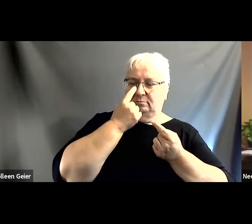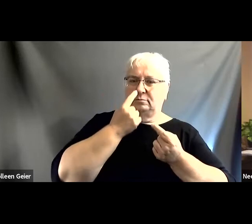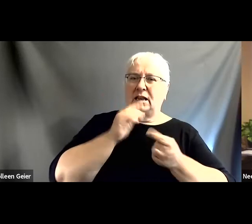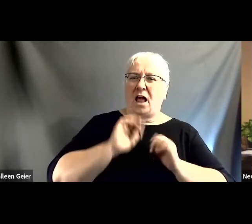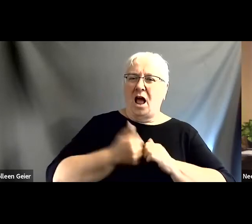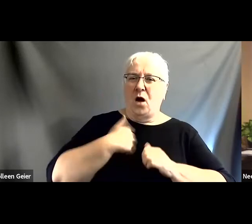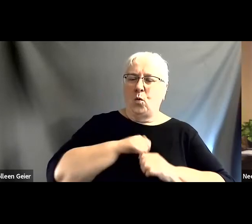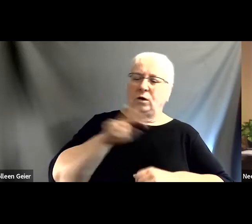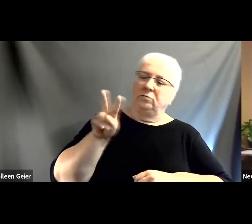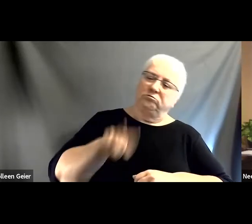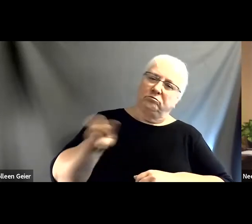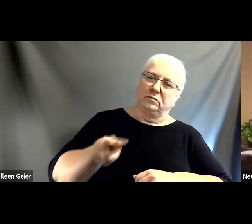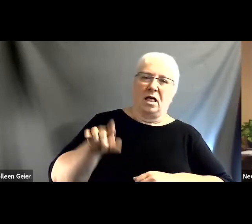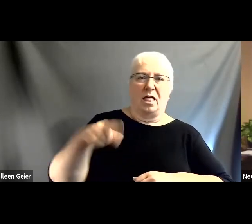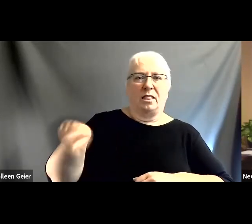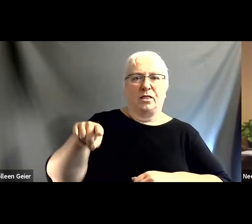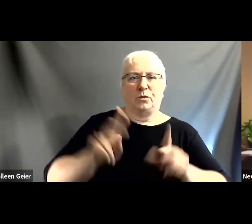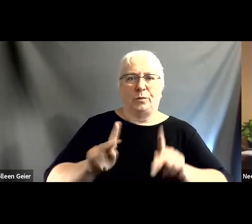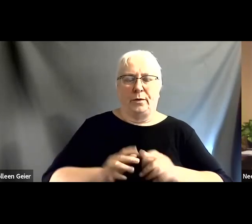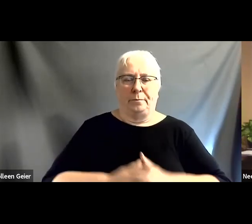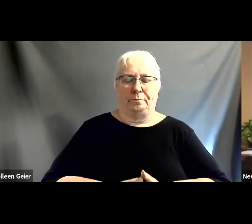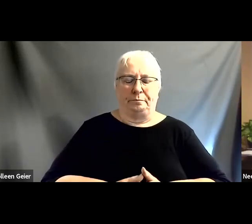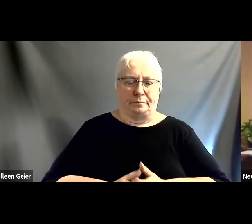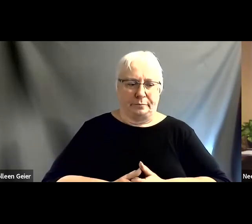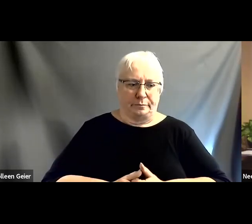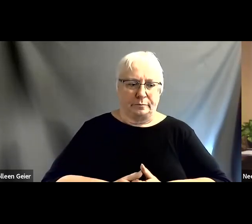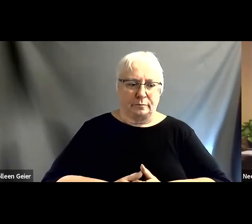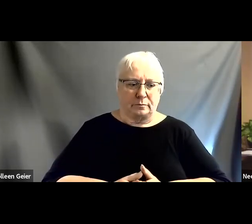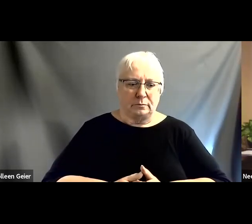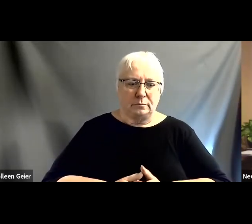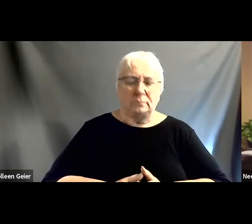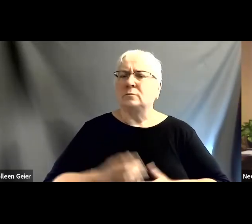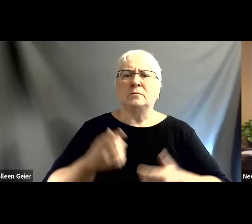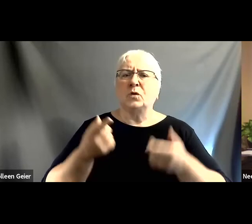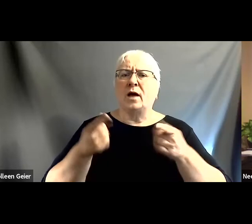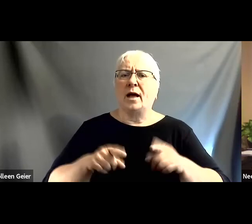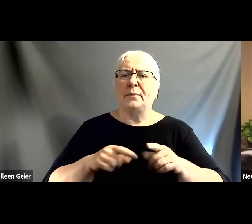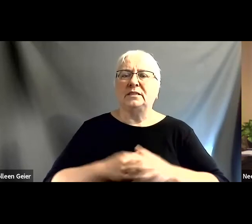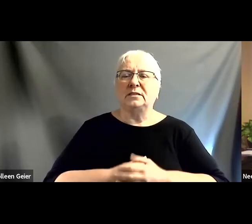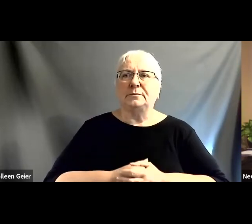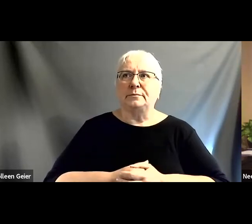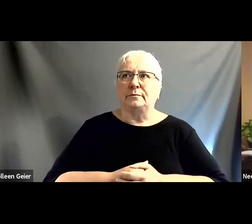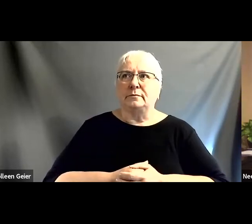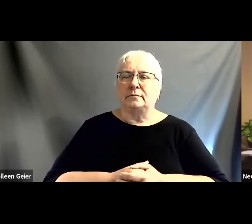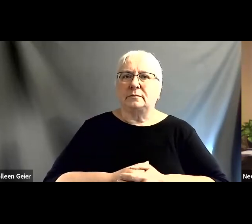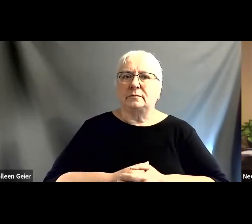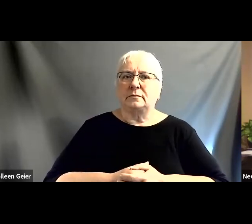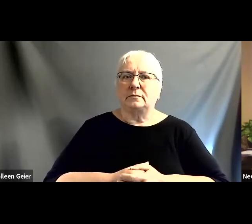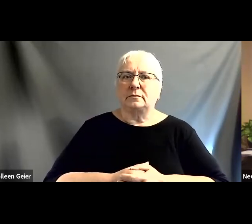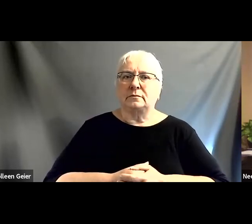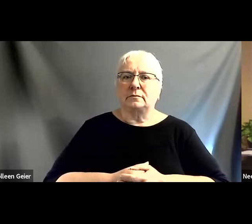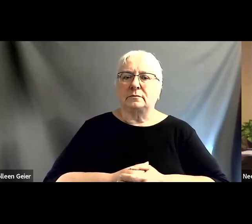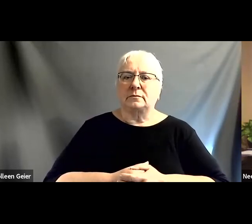So as a result, what happens is these things start, you know,